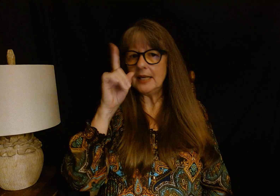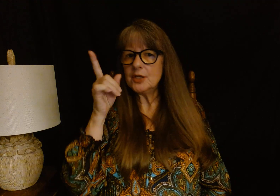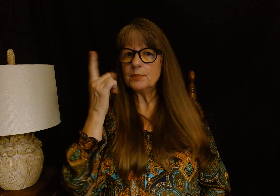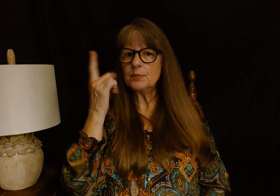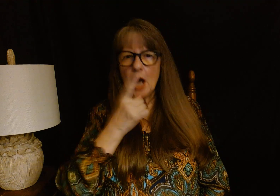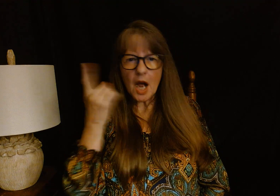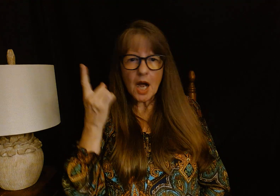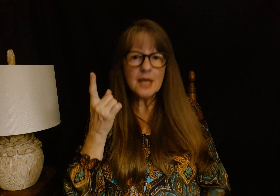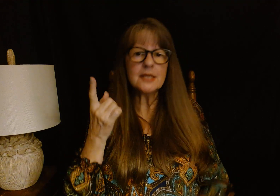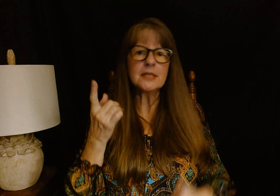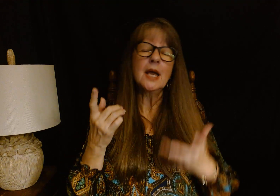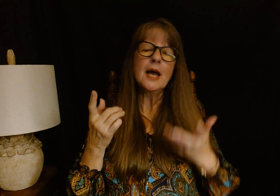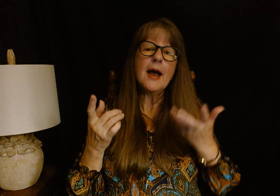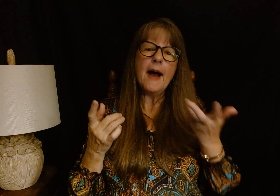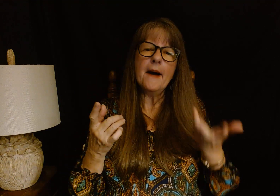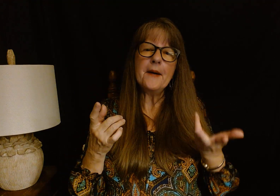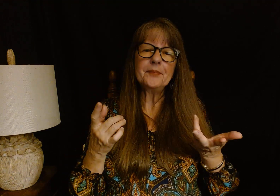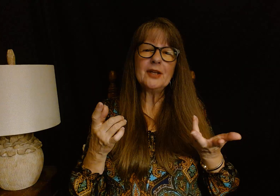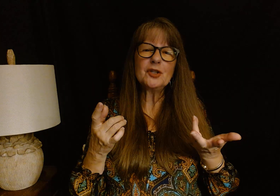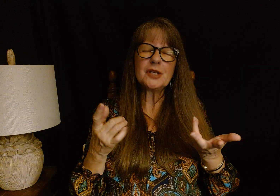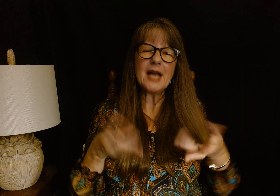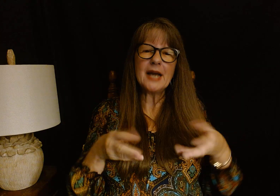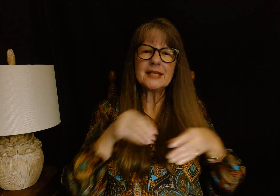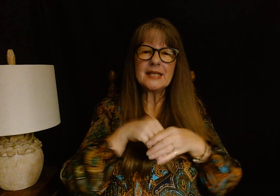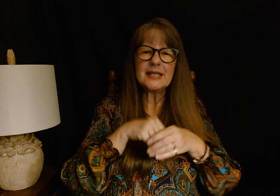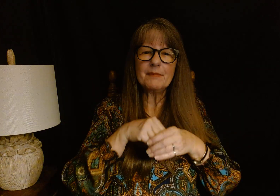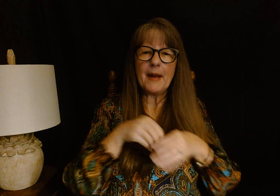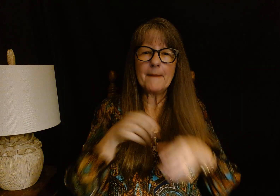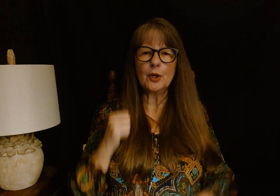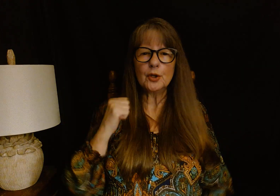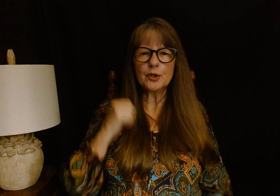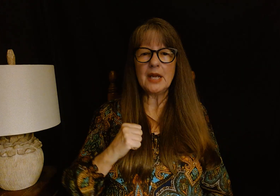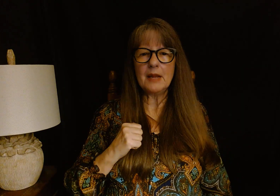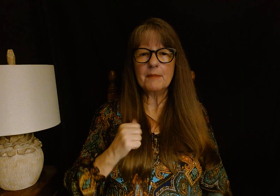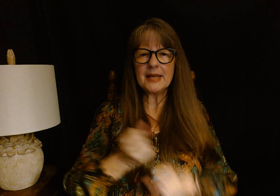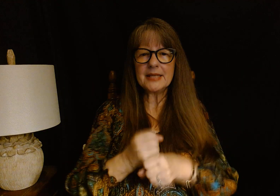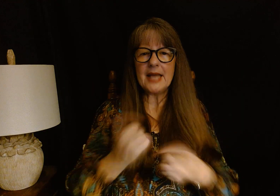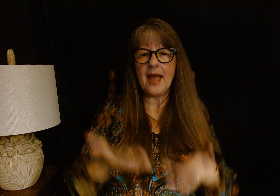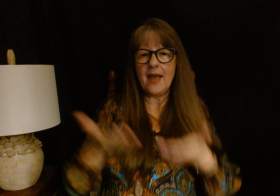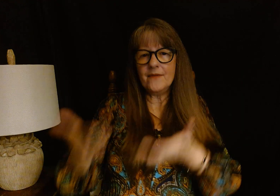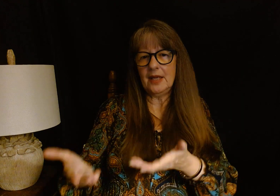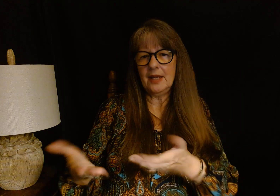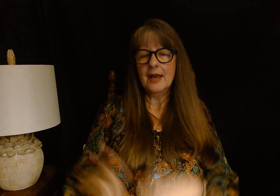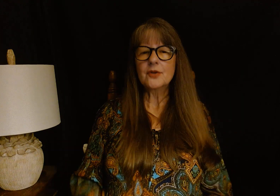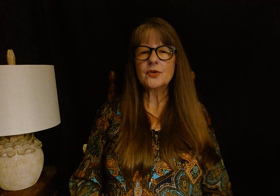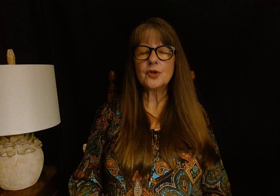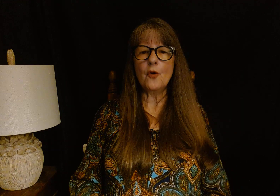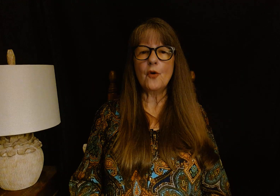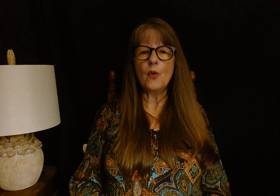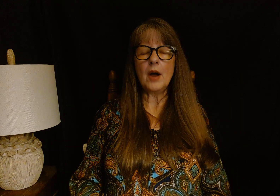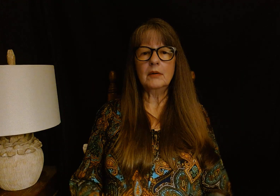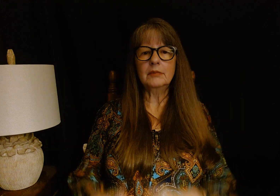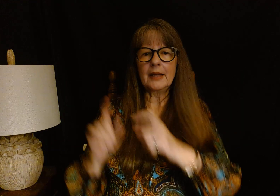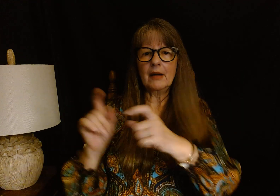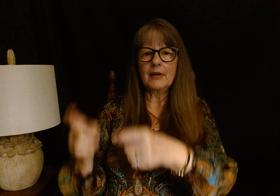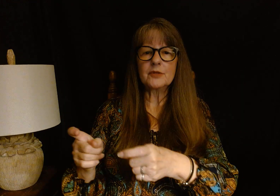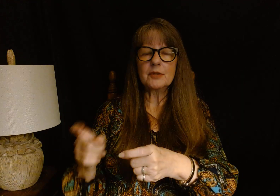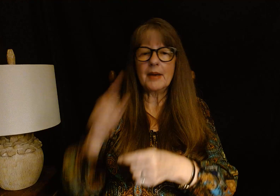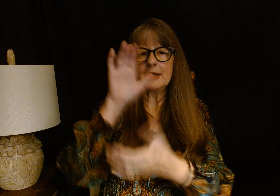pennies because it just kind of sits in my purse and it makes it heavy. So I'll give them to my